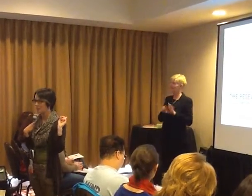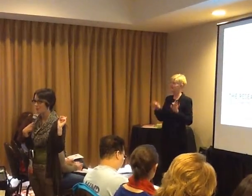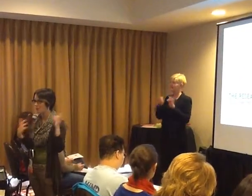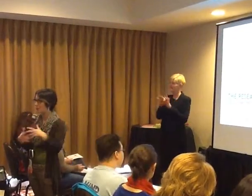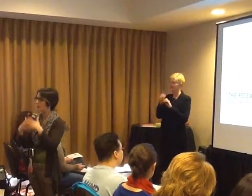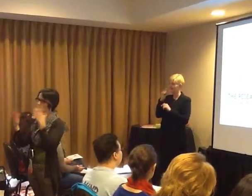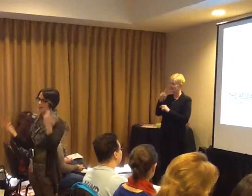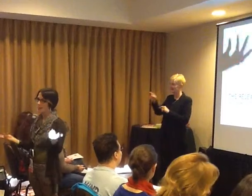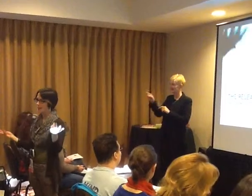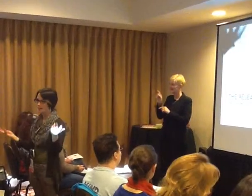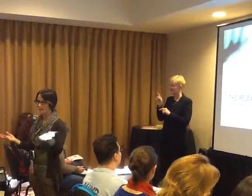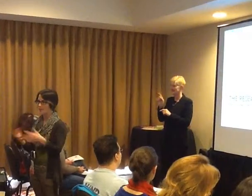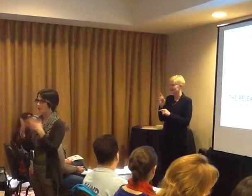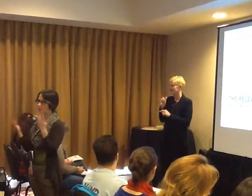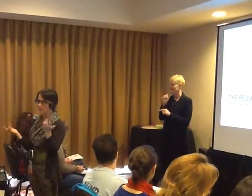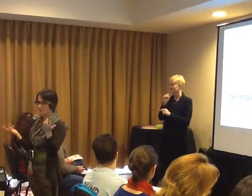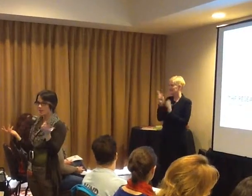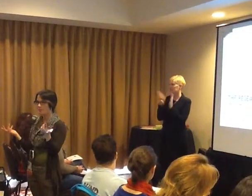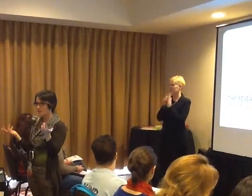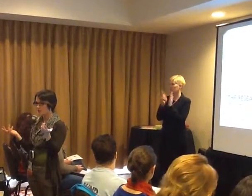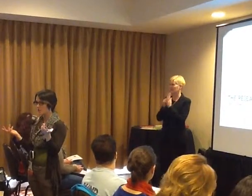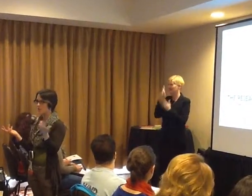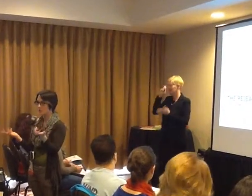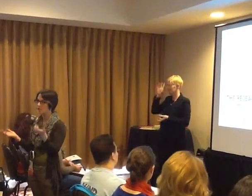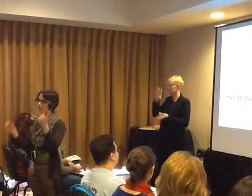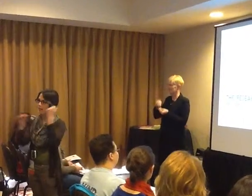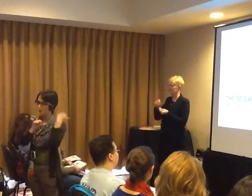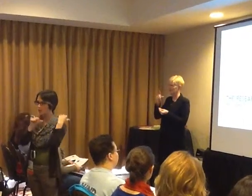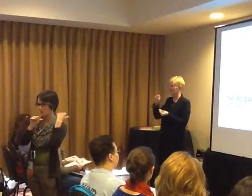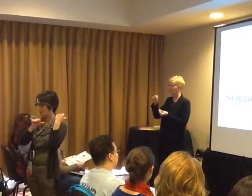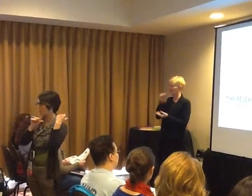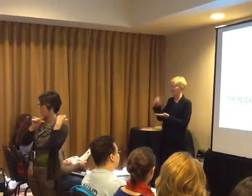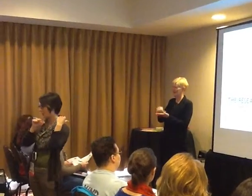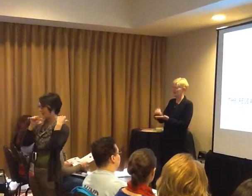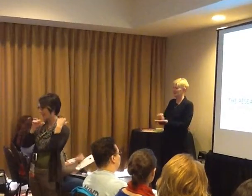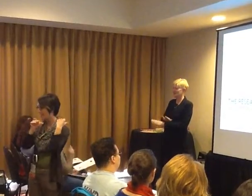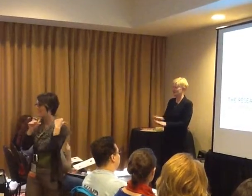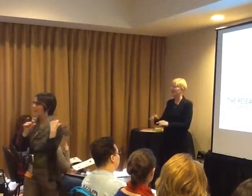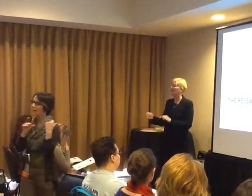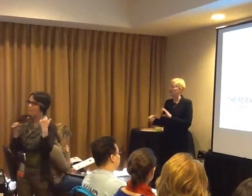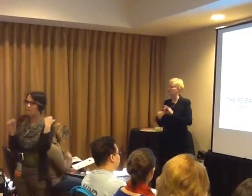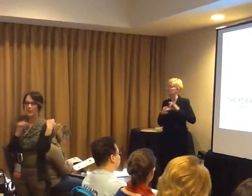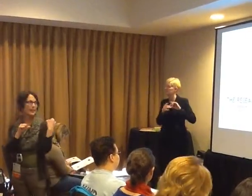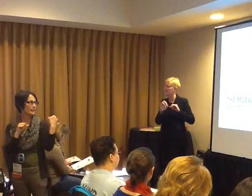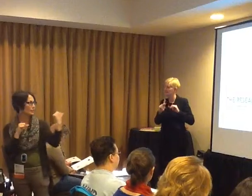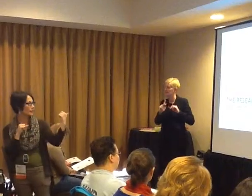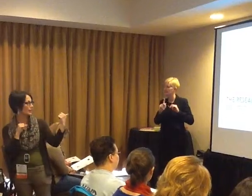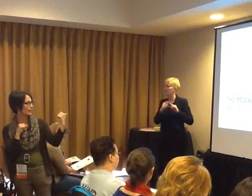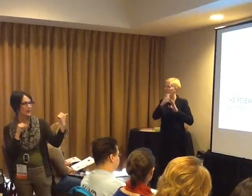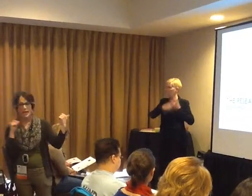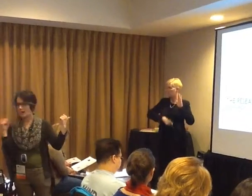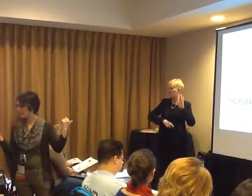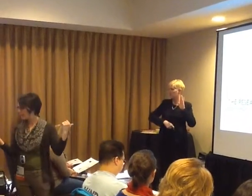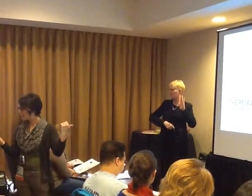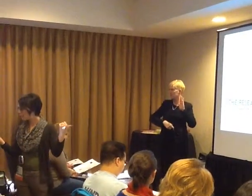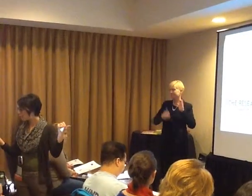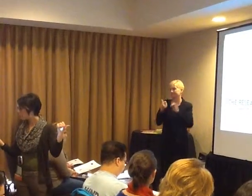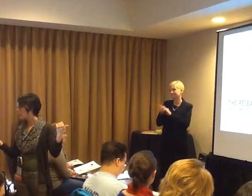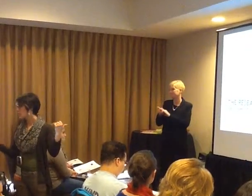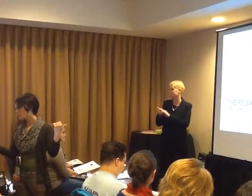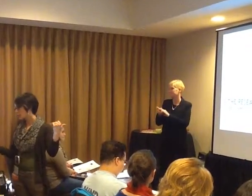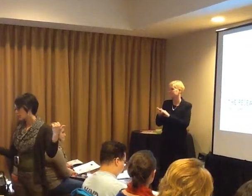have, and rather than print, I think it's 20 some odd pages for everybody, I thought I'd just give you the link. So again, you can have it